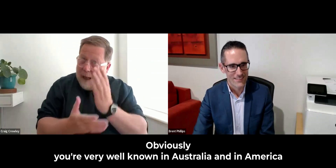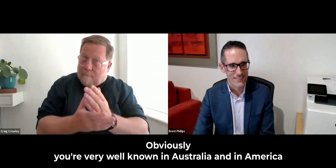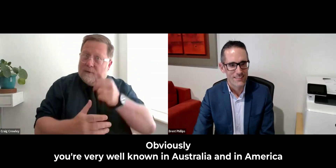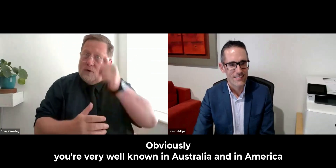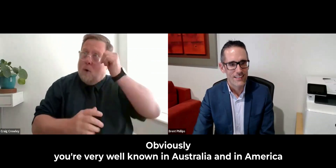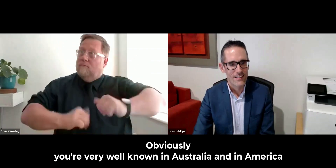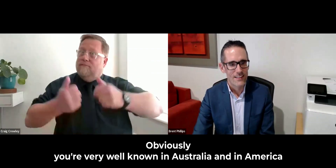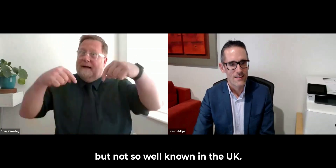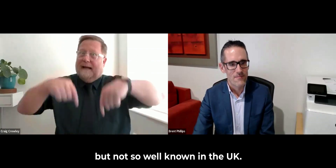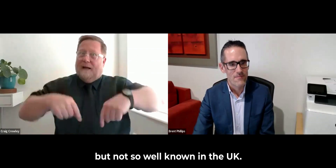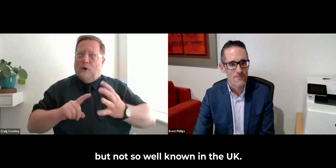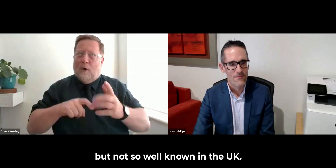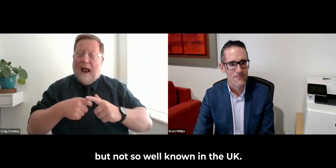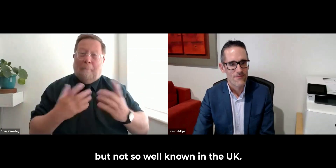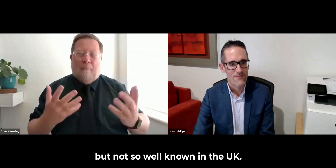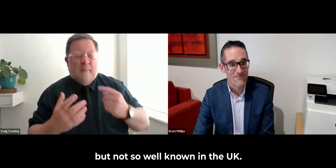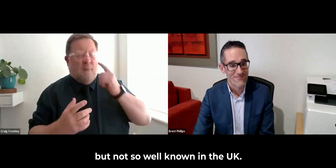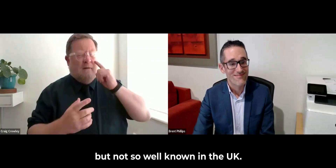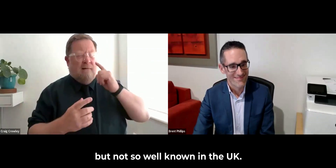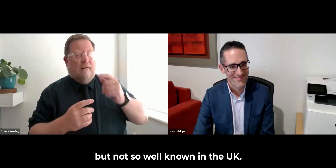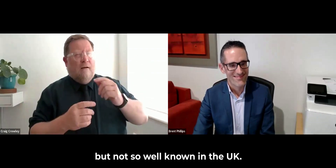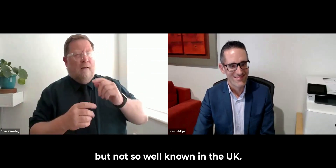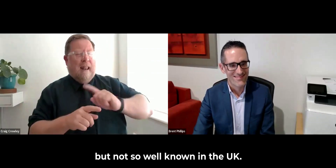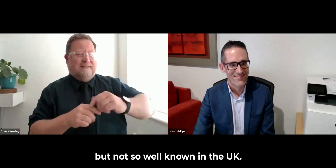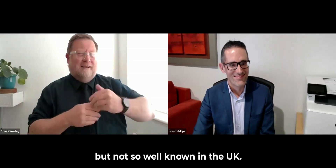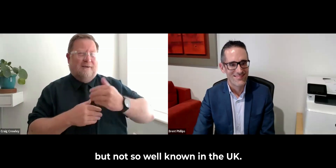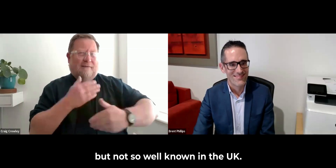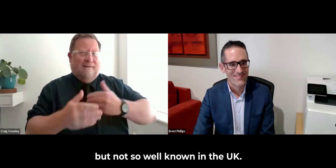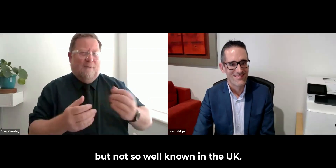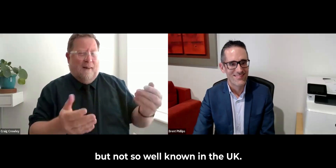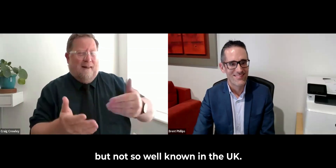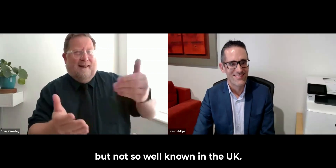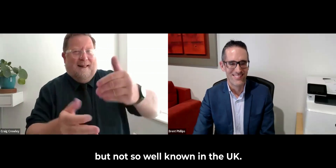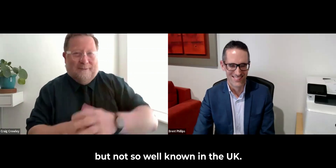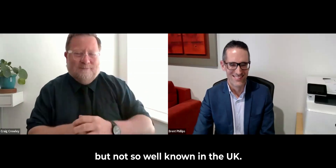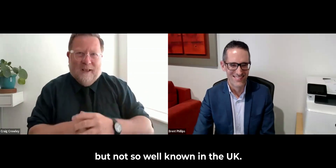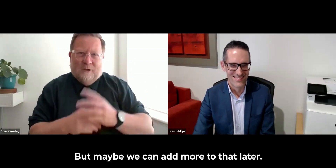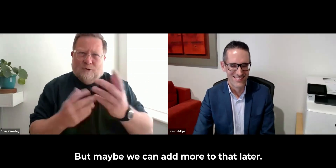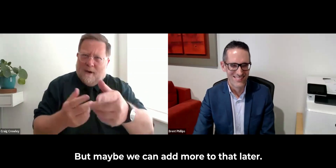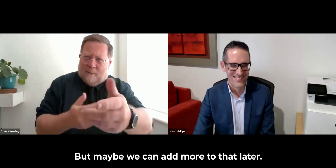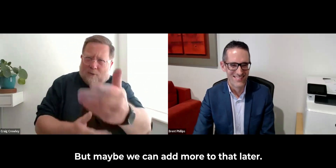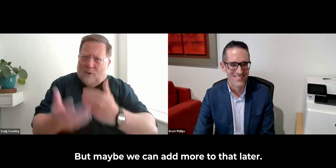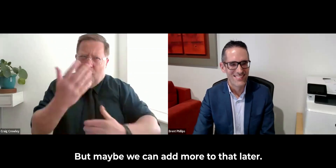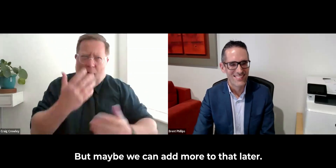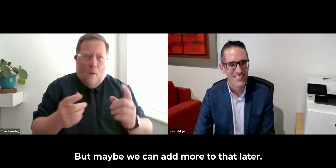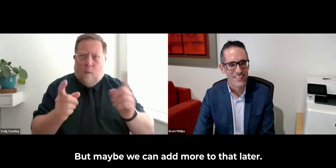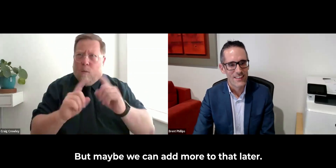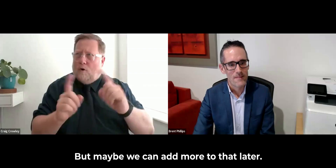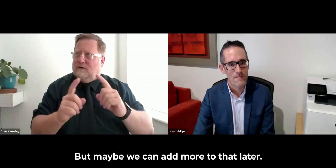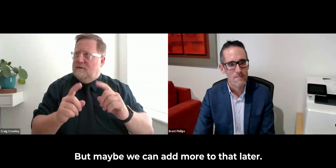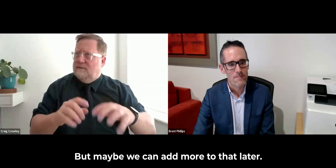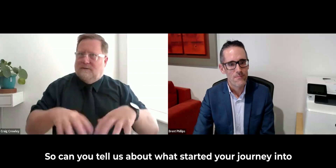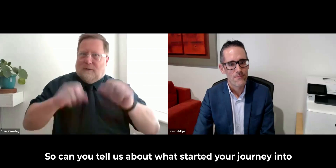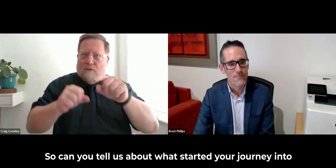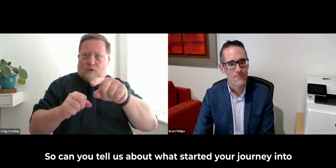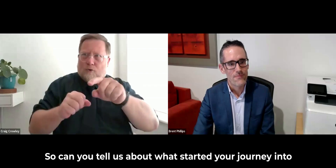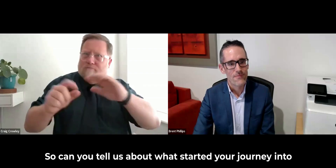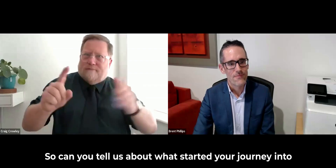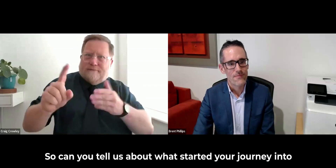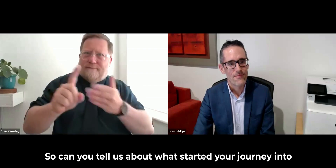America, um, but not so well known in the UK. But maybe we can add more to that later. So, can you tell